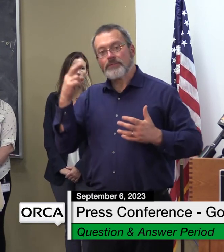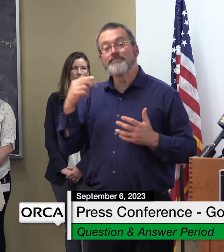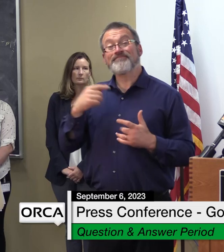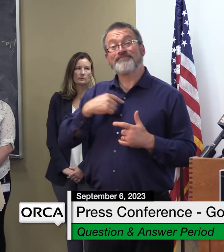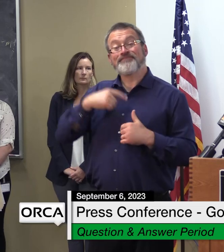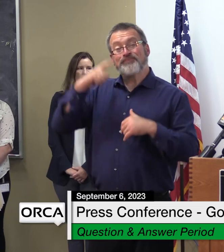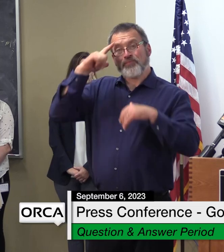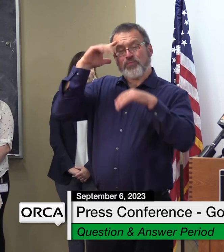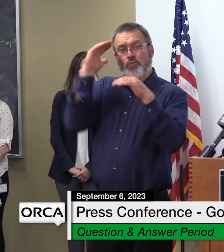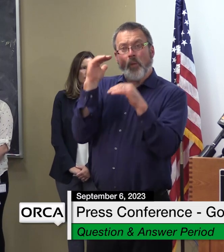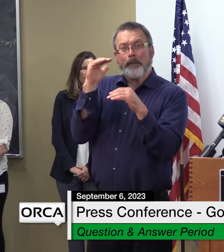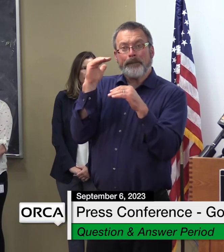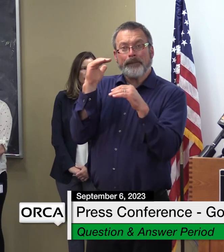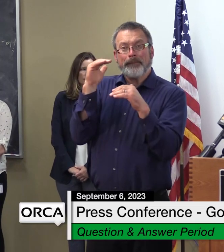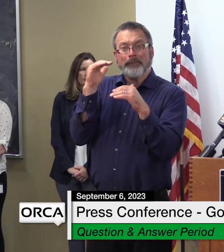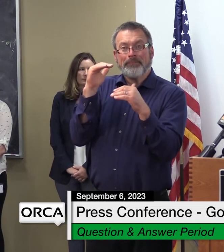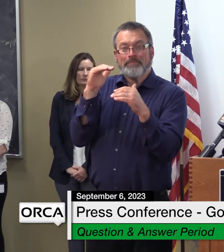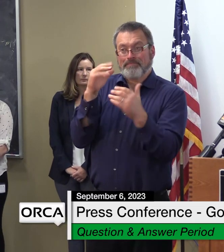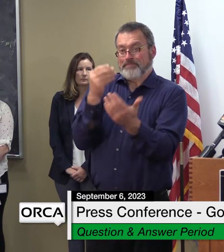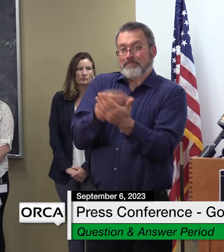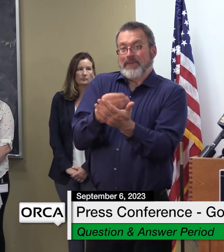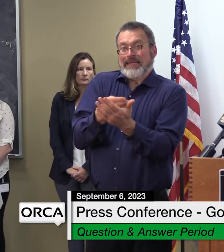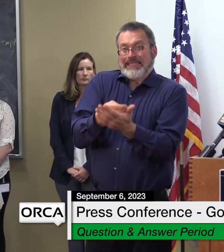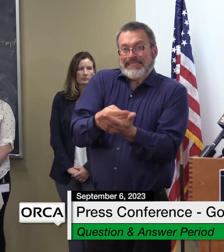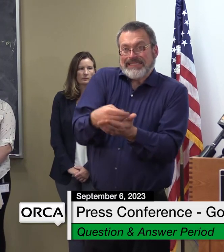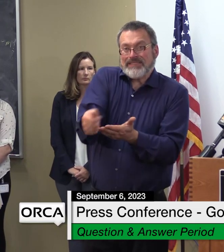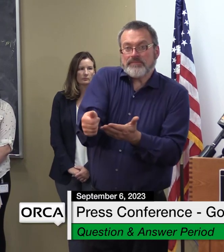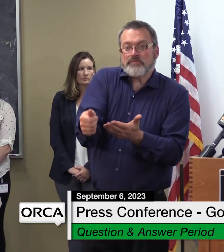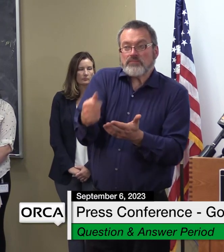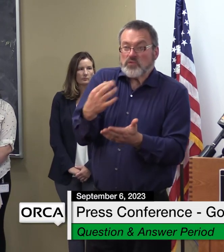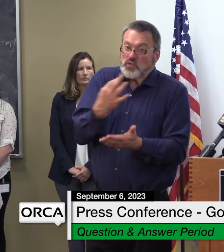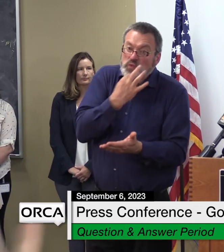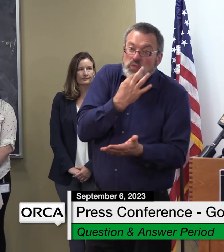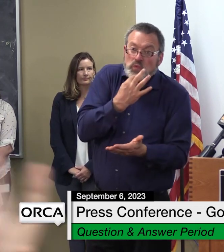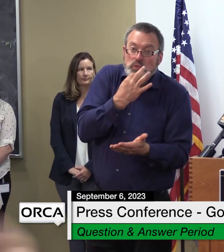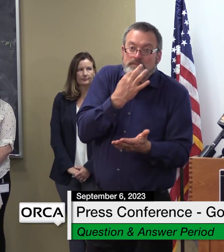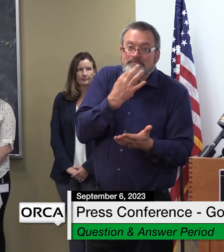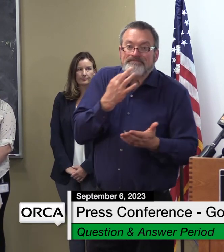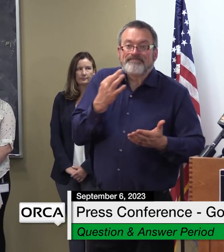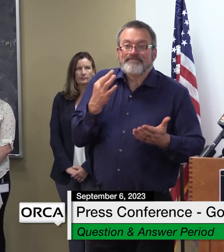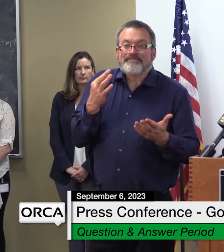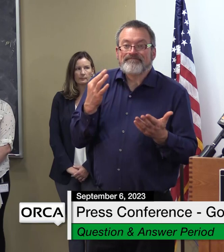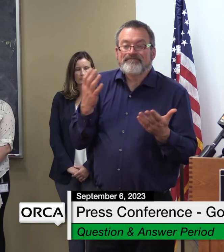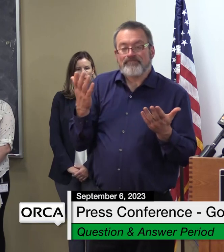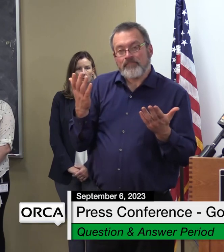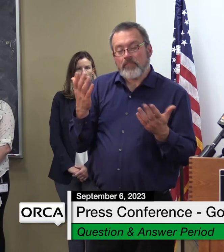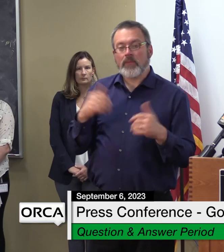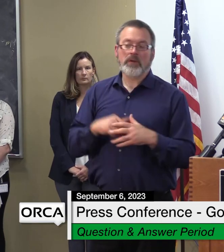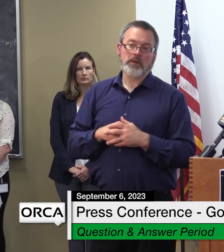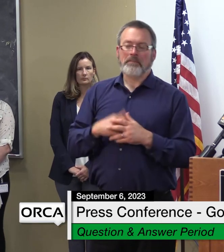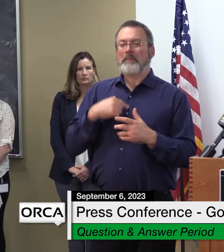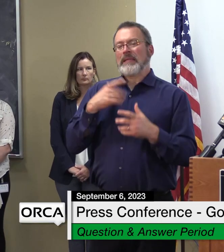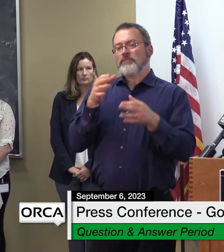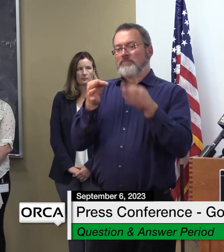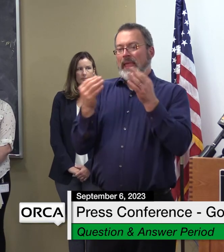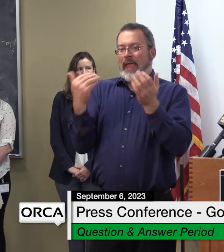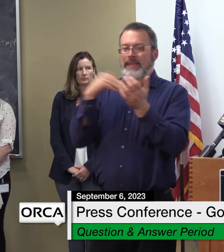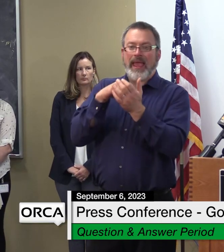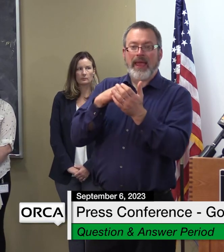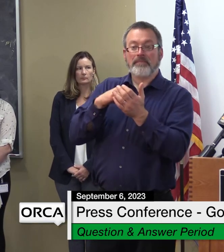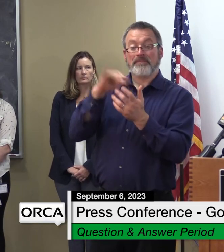those payments out the door. For those who don't understand, it's the disaster